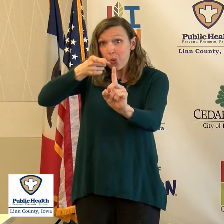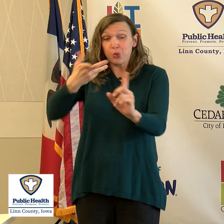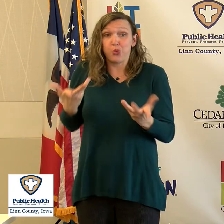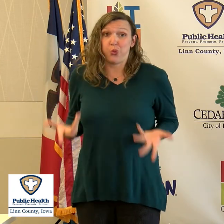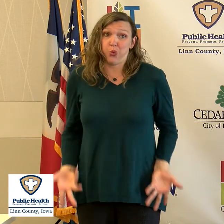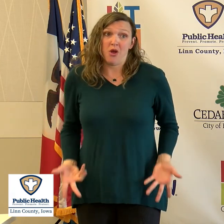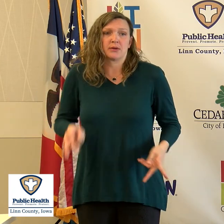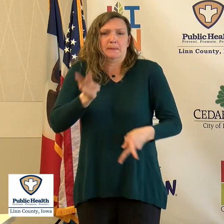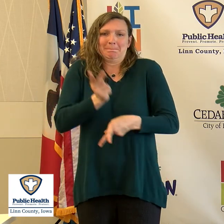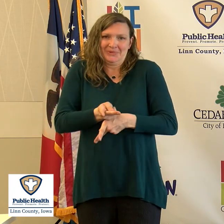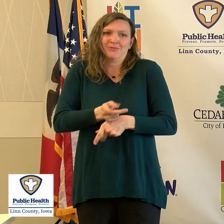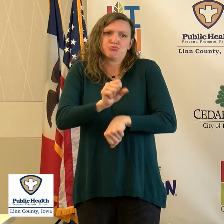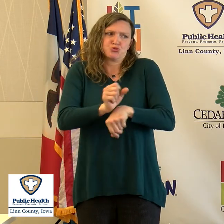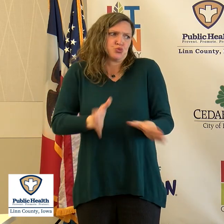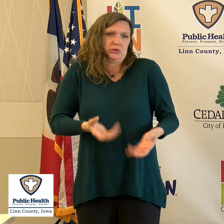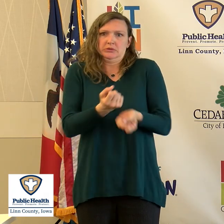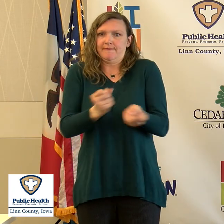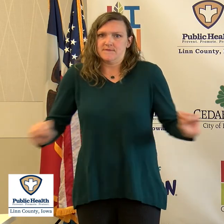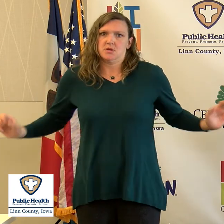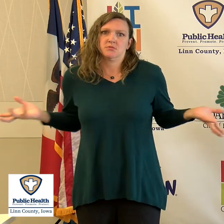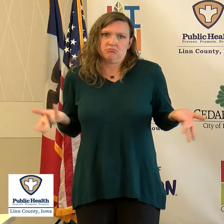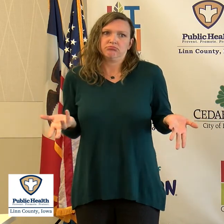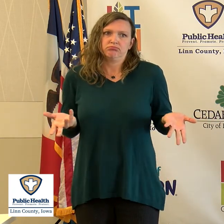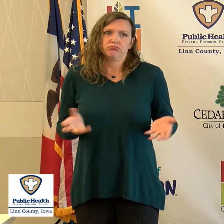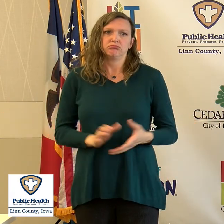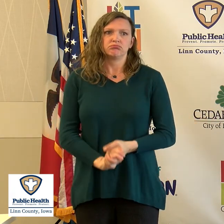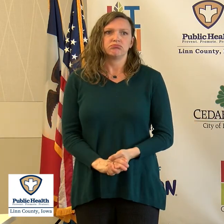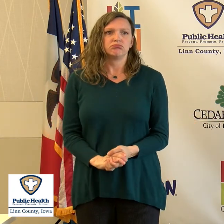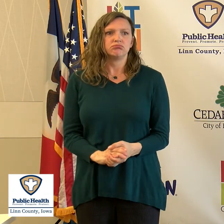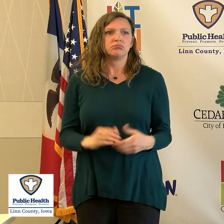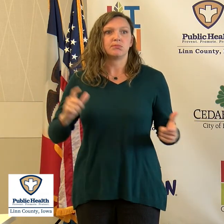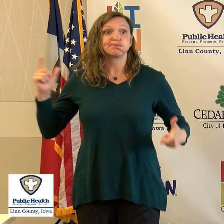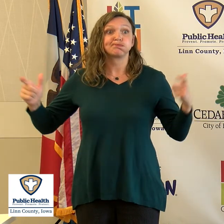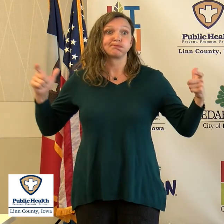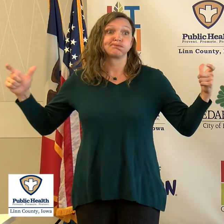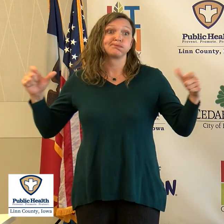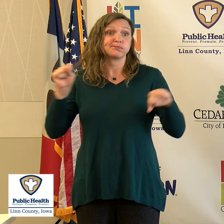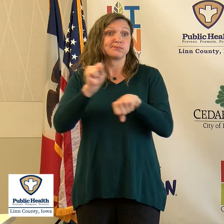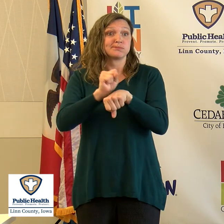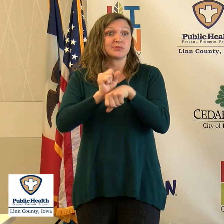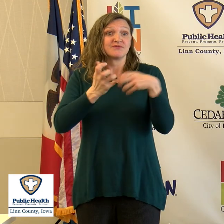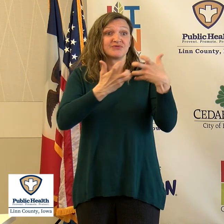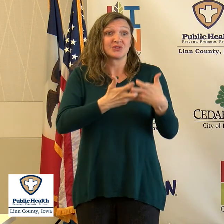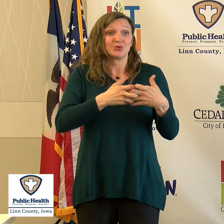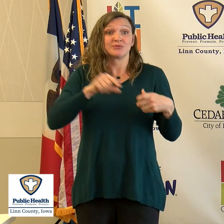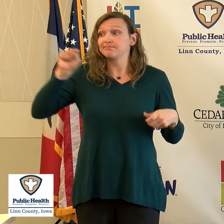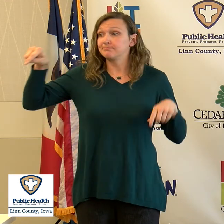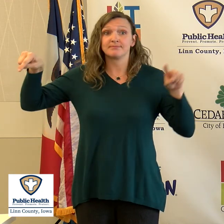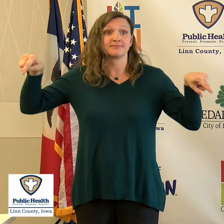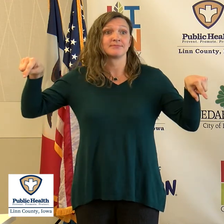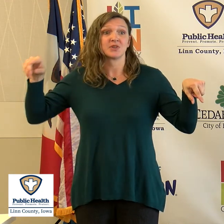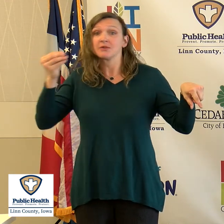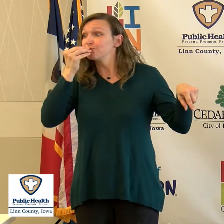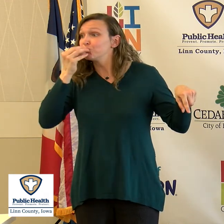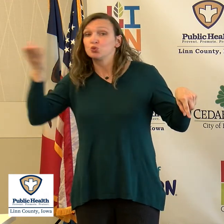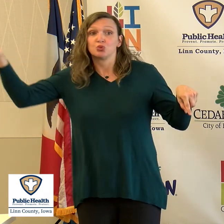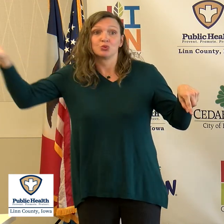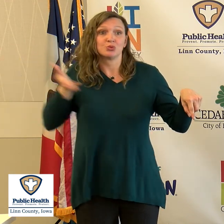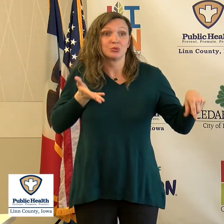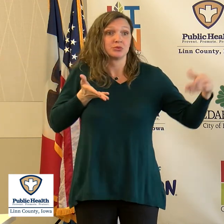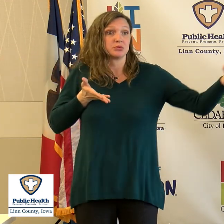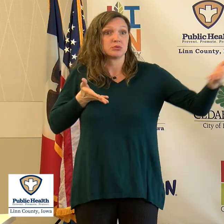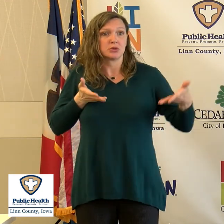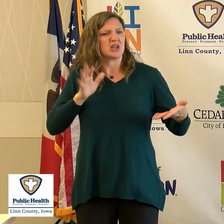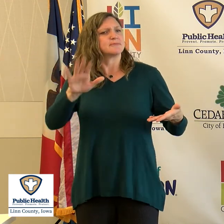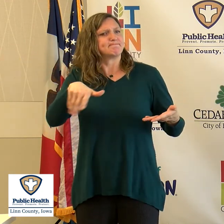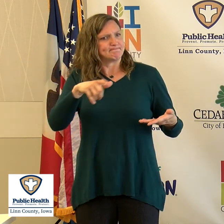in addition to these larger sort of plants that are involved in the food supply chain, we are certainly interested in